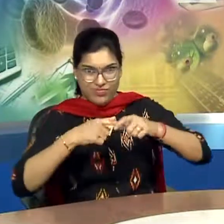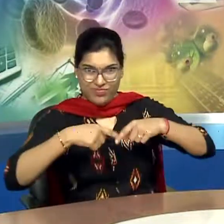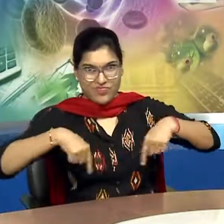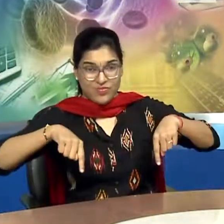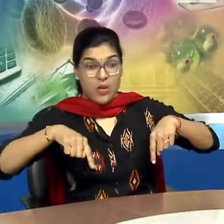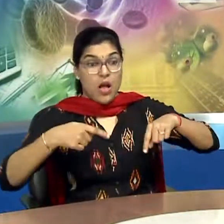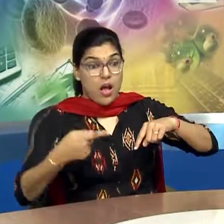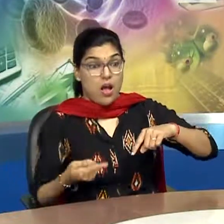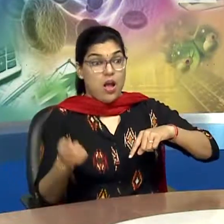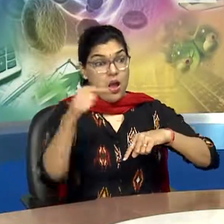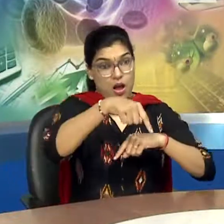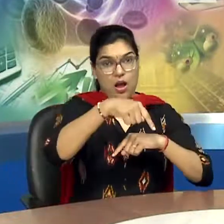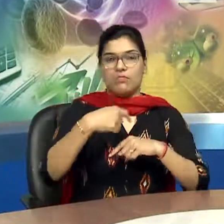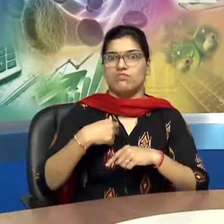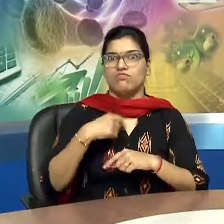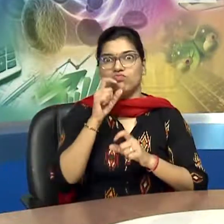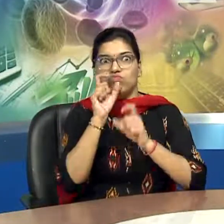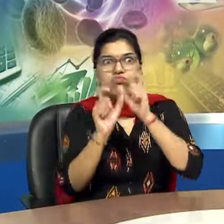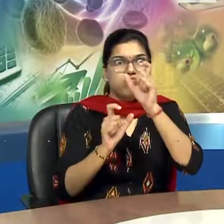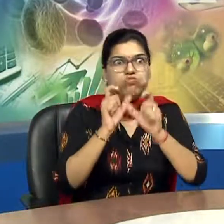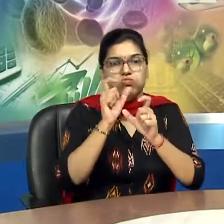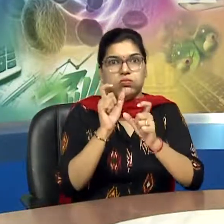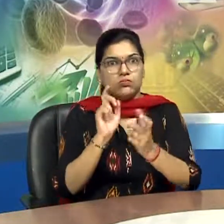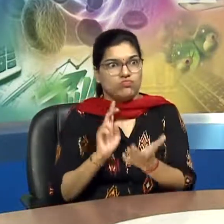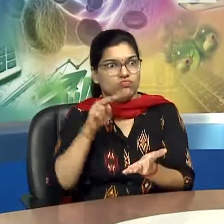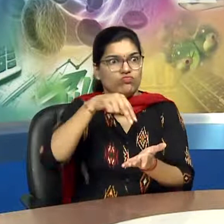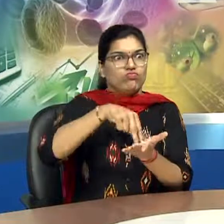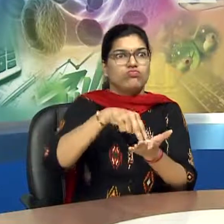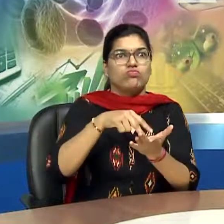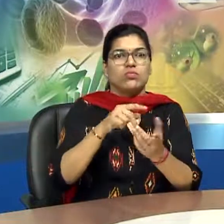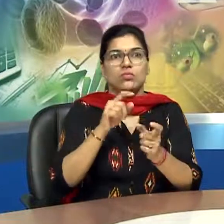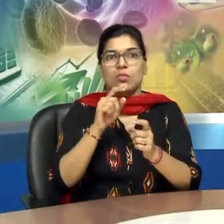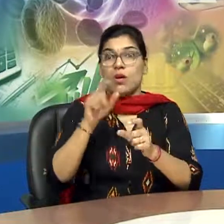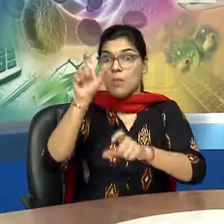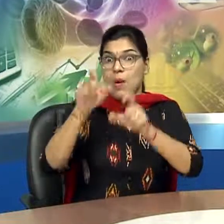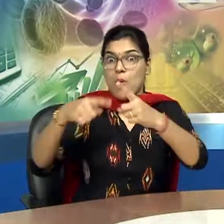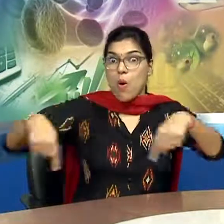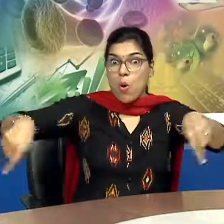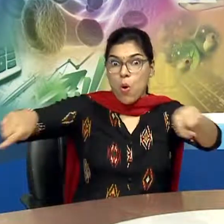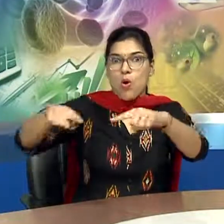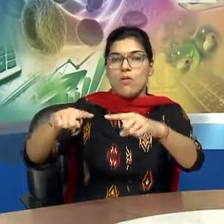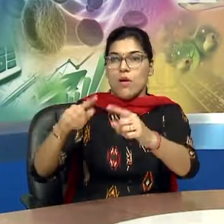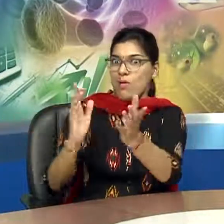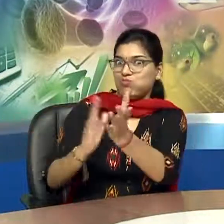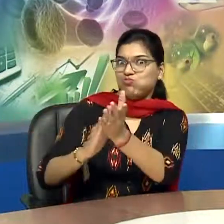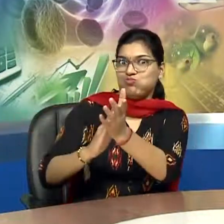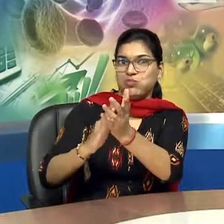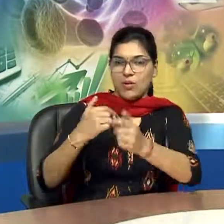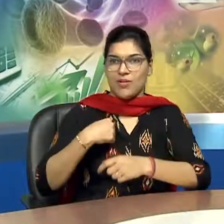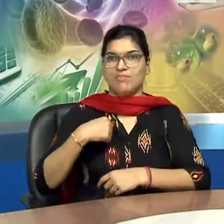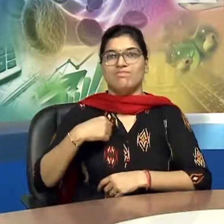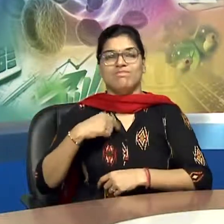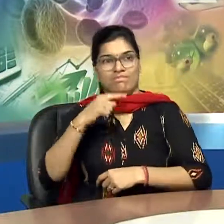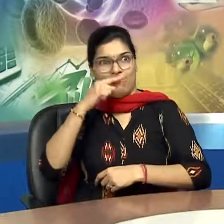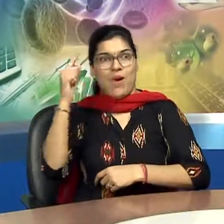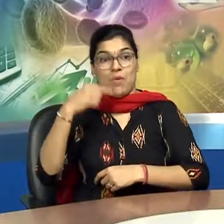This word is linked with the previous word which we just